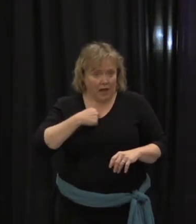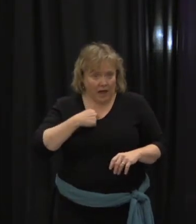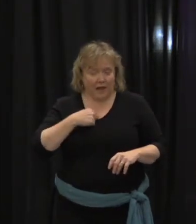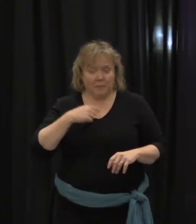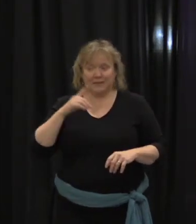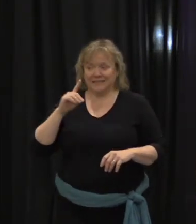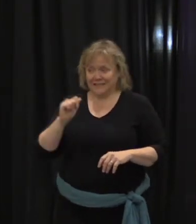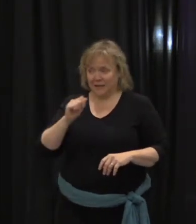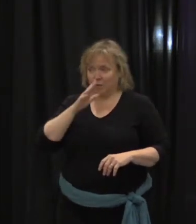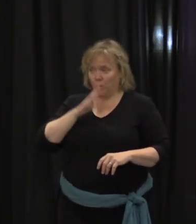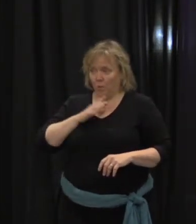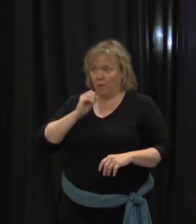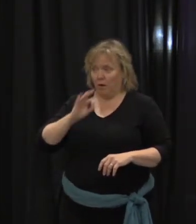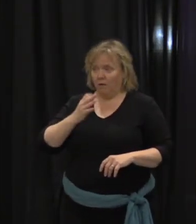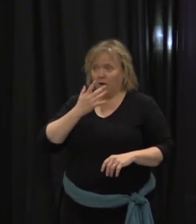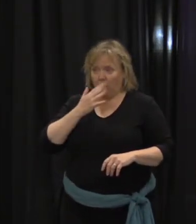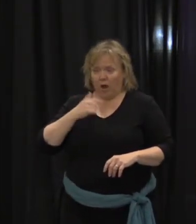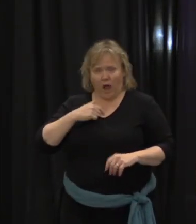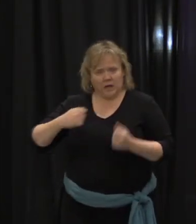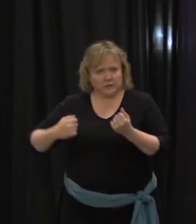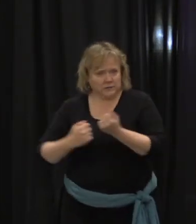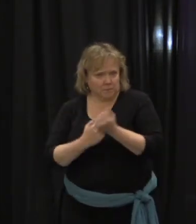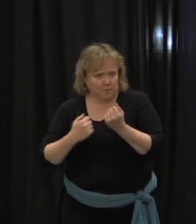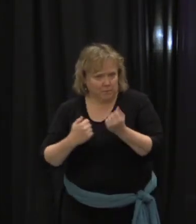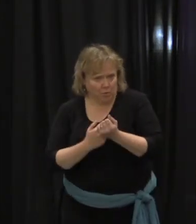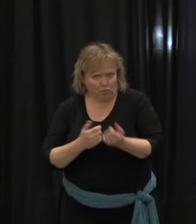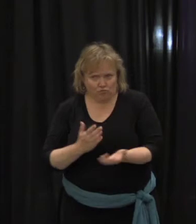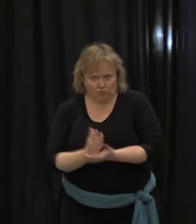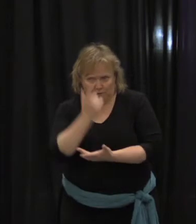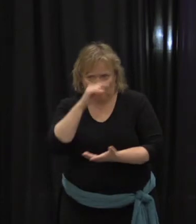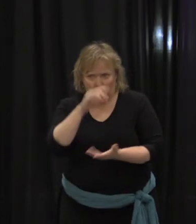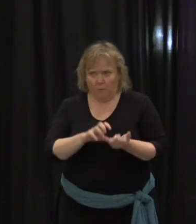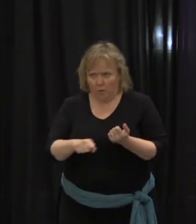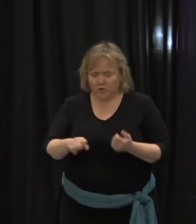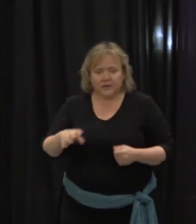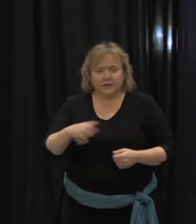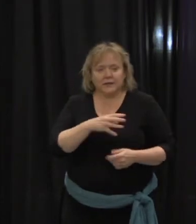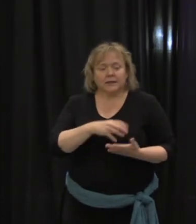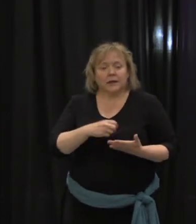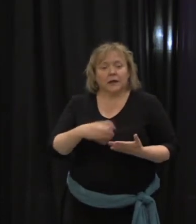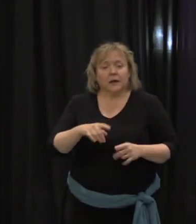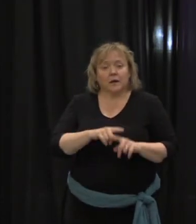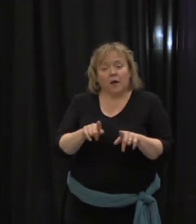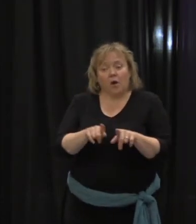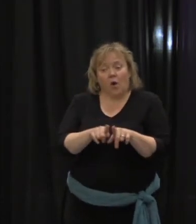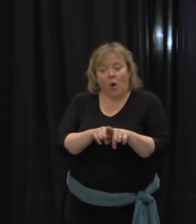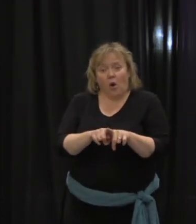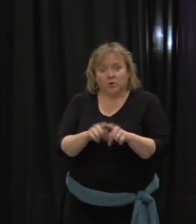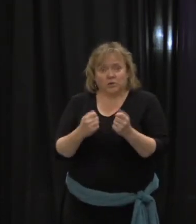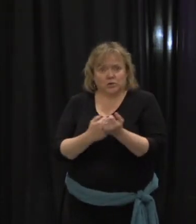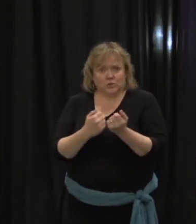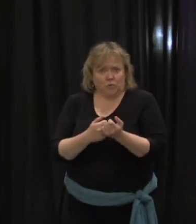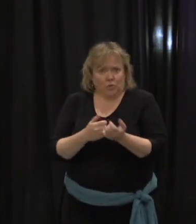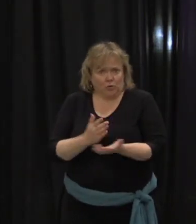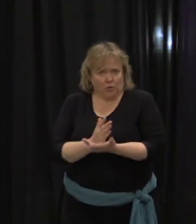I absolutely support the right to abortion, and I also support the right for disabled people to live and not be